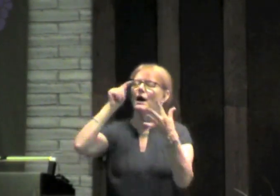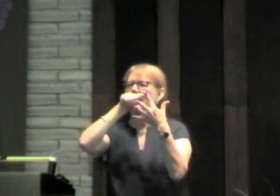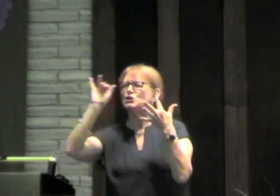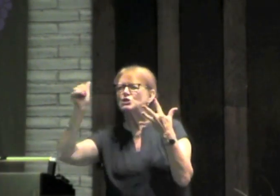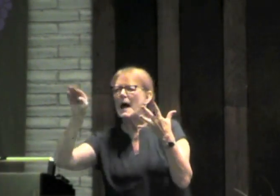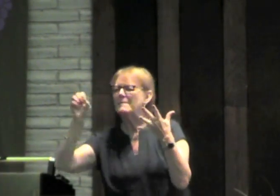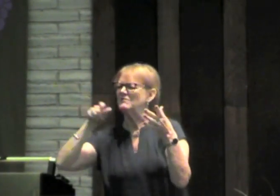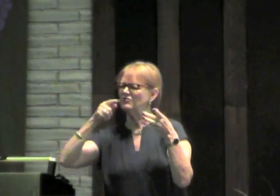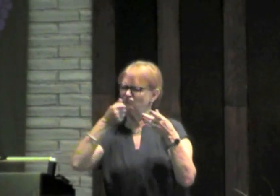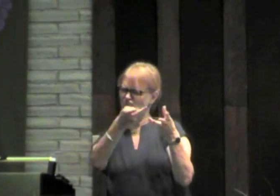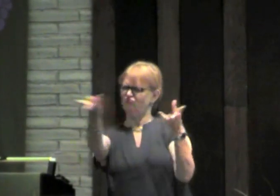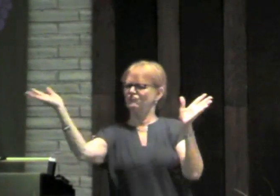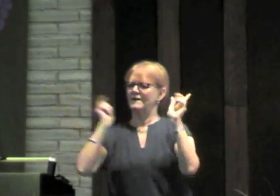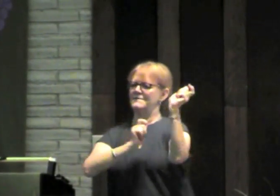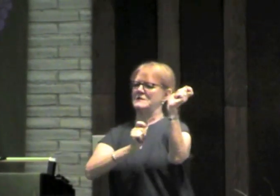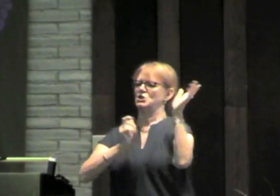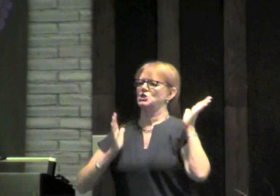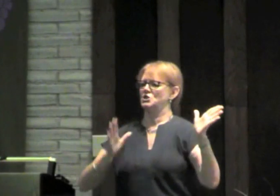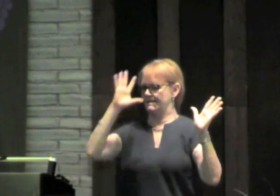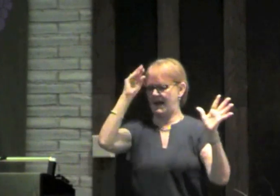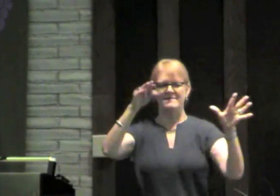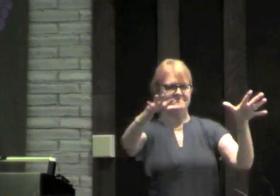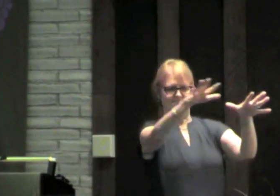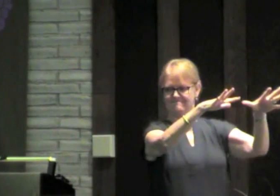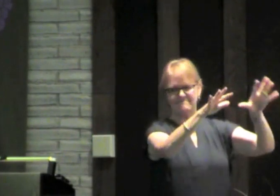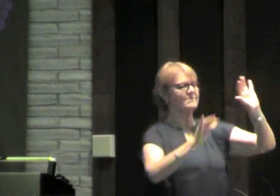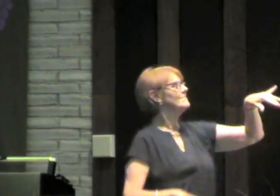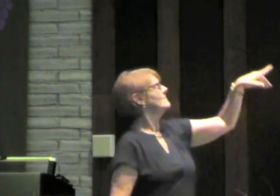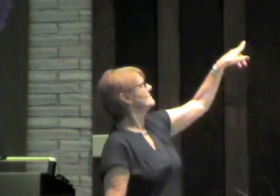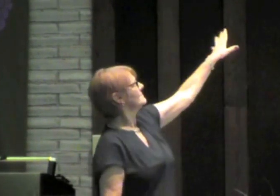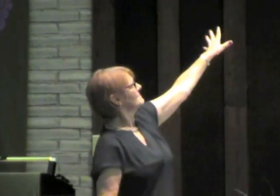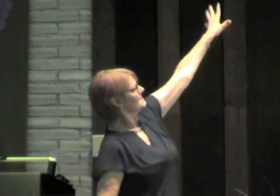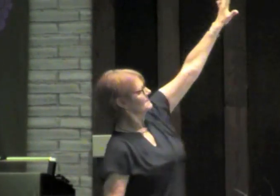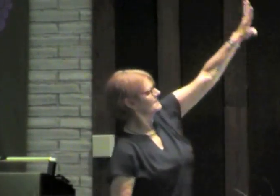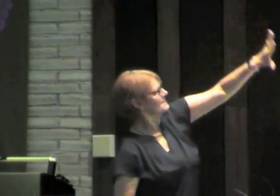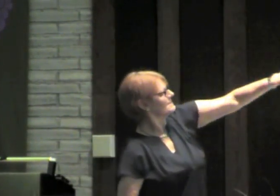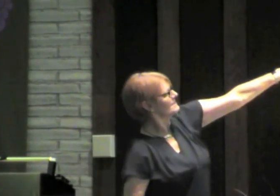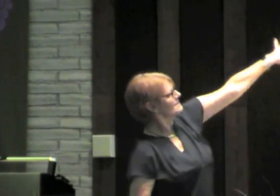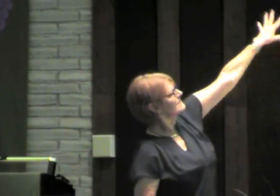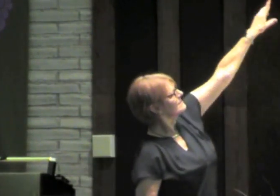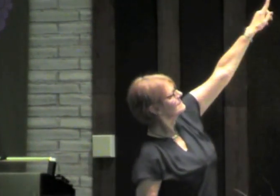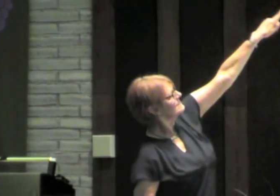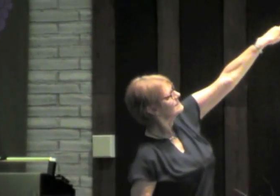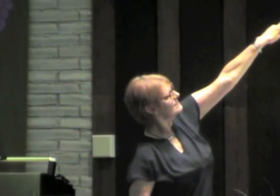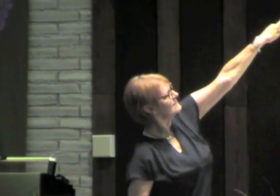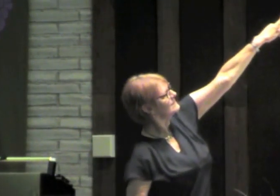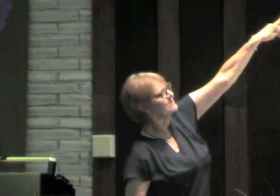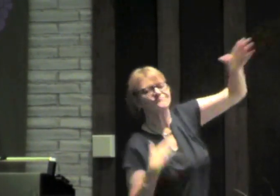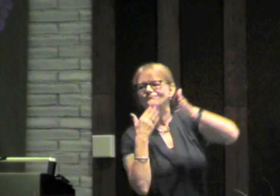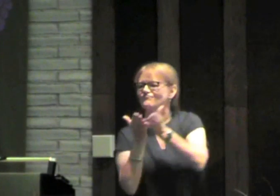He called Peter and James and several of the people who were fishermen to come and follow him. And that was right here at the Sea of